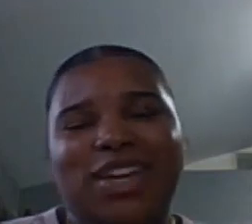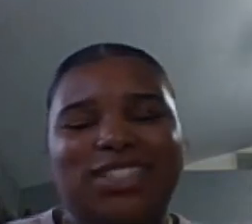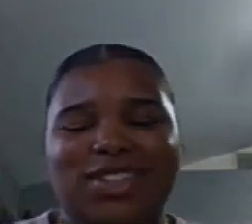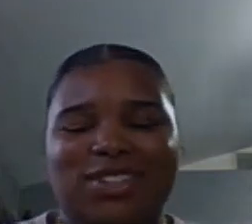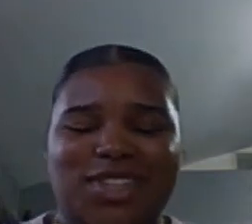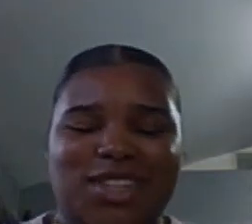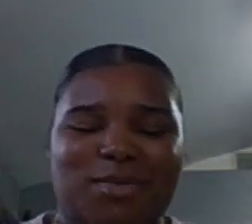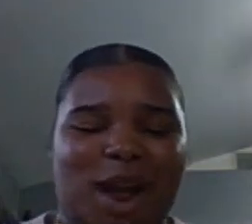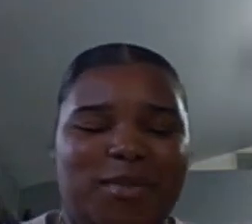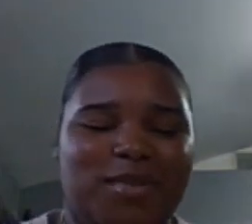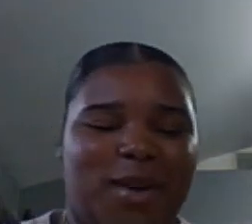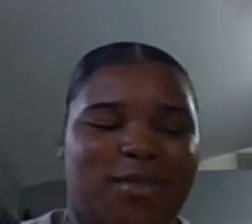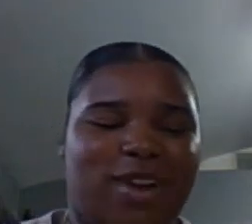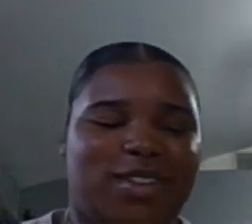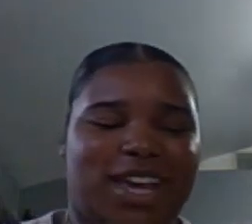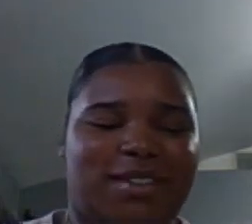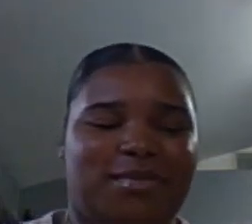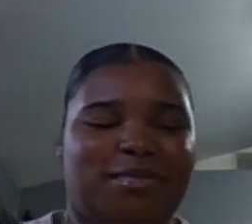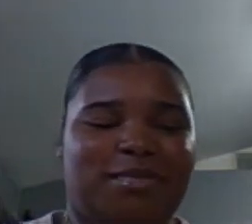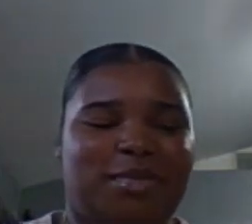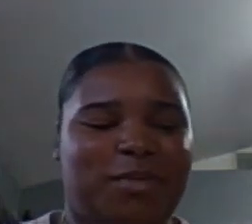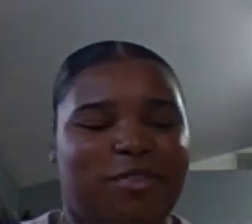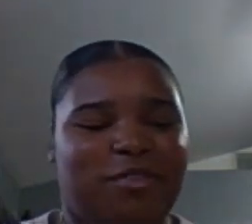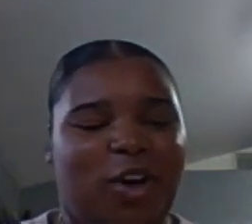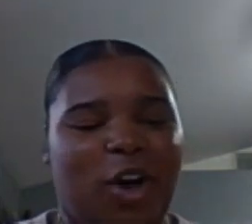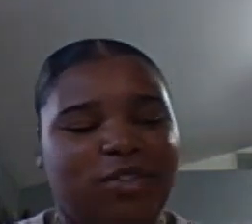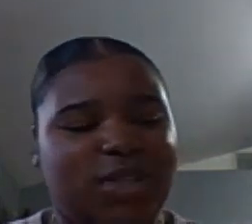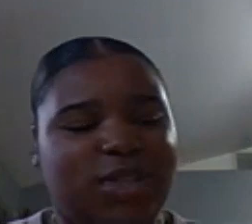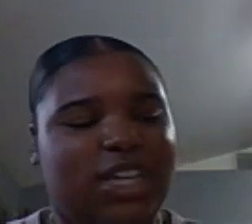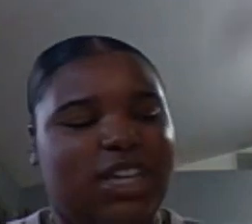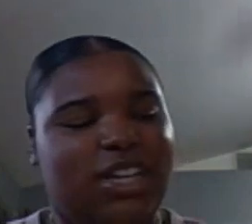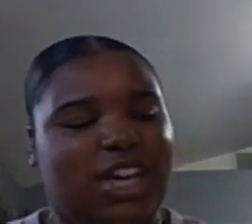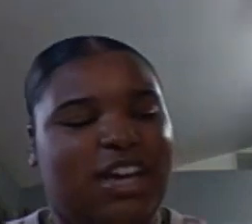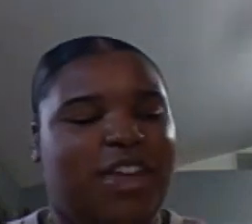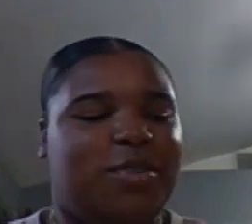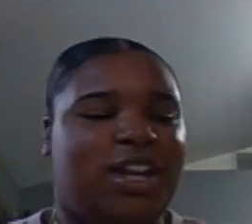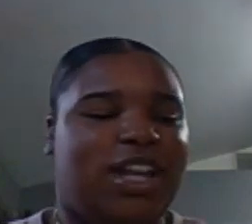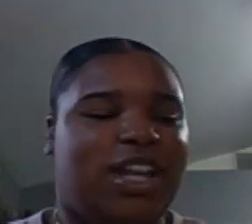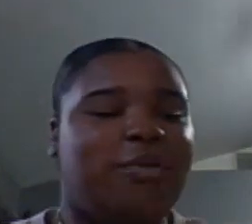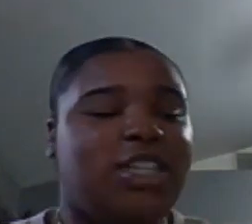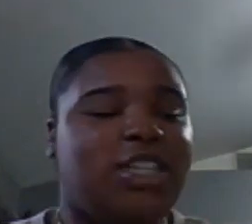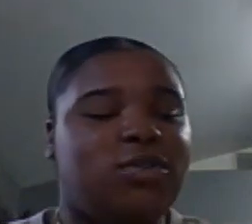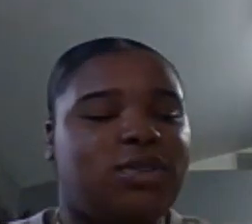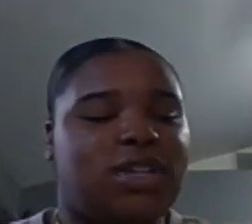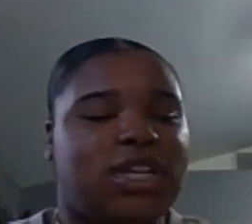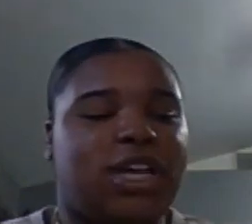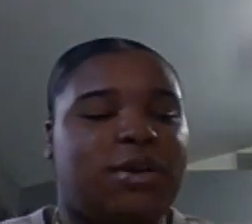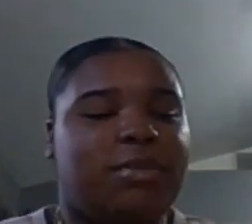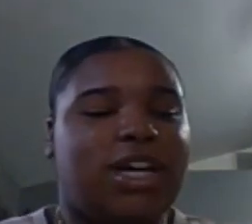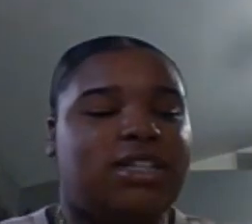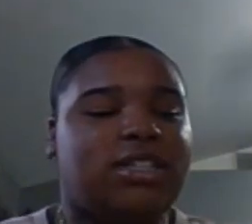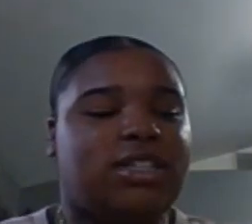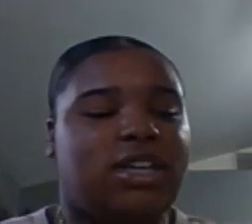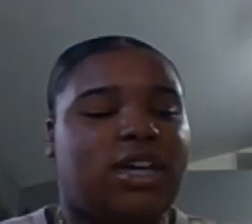helping a student with the problem, I would rather like be more involved with it if they would allow me to,